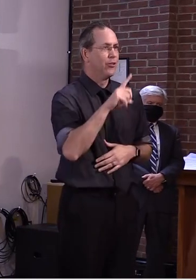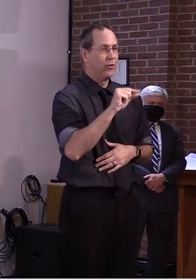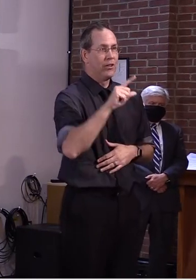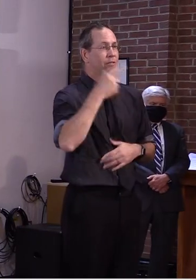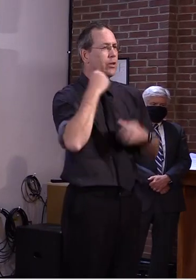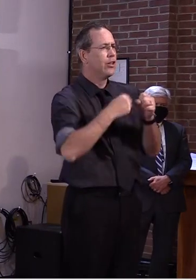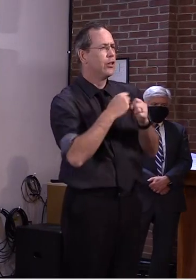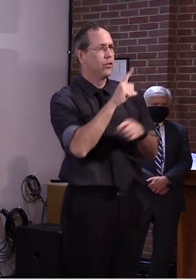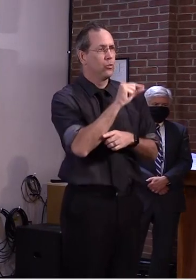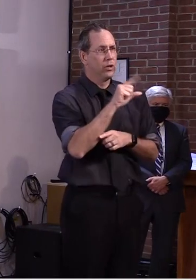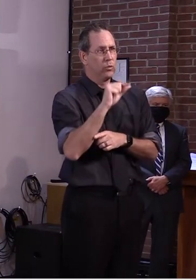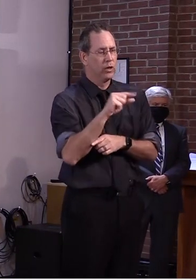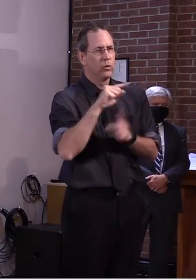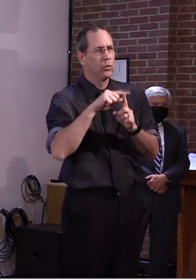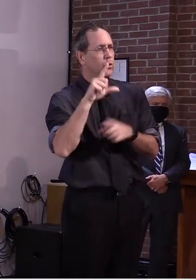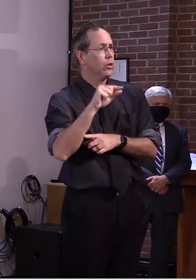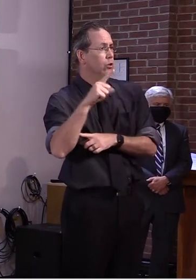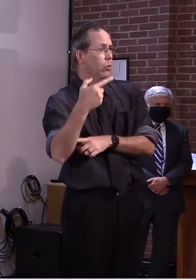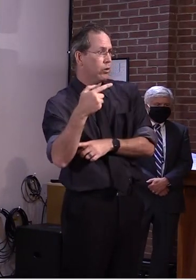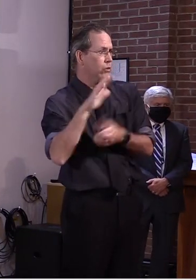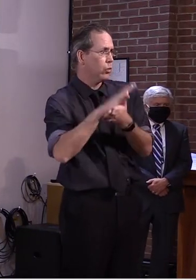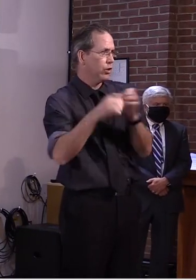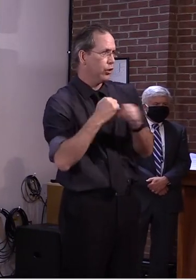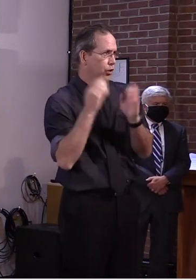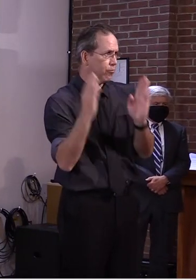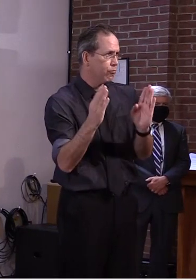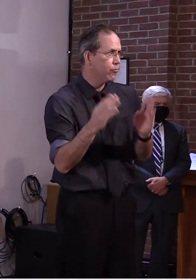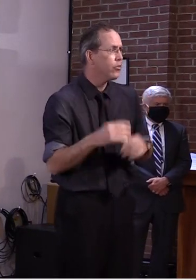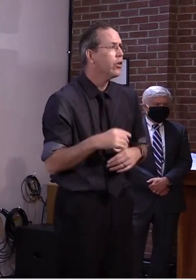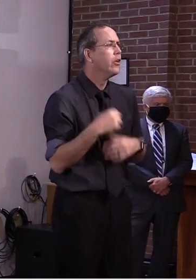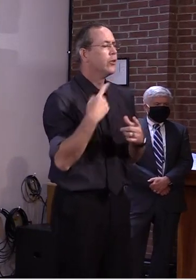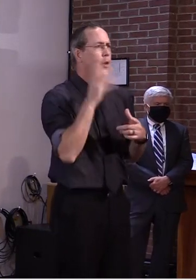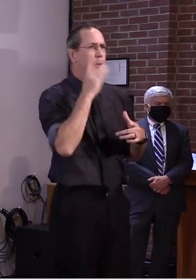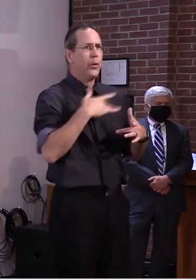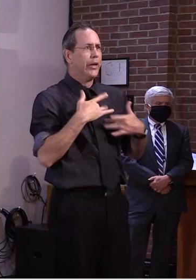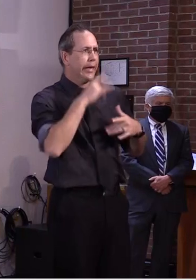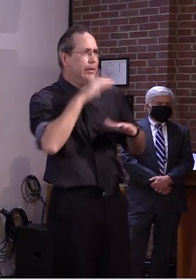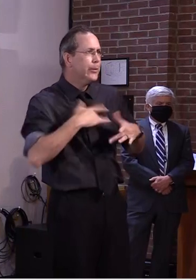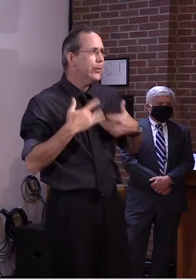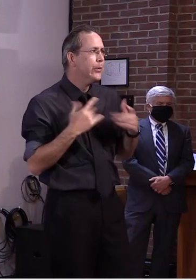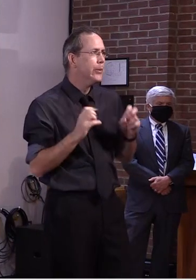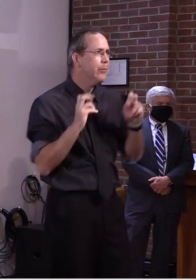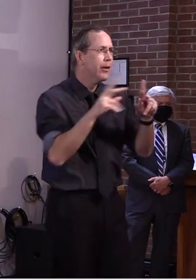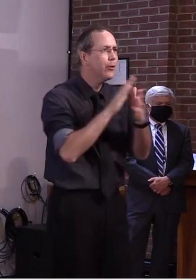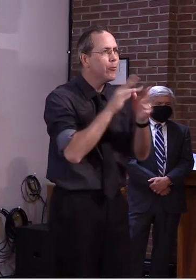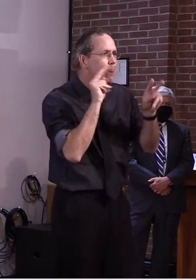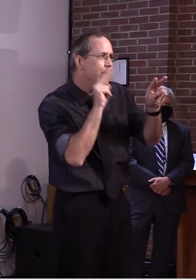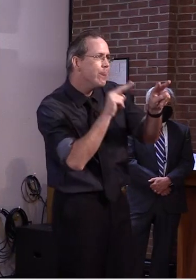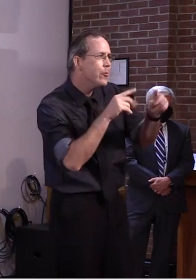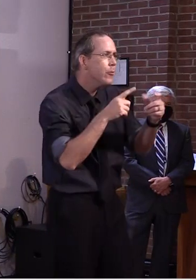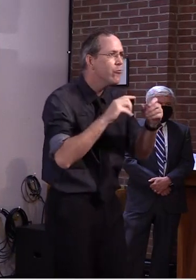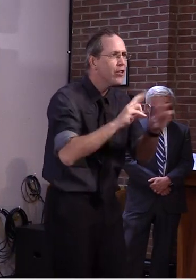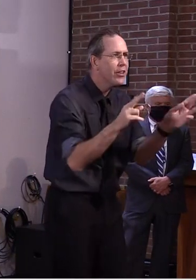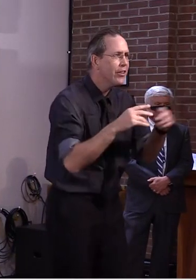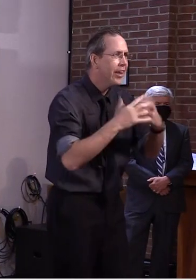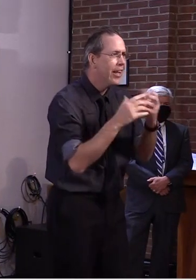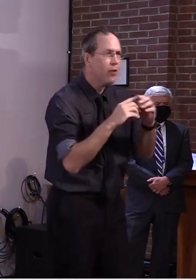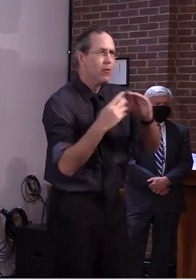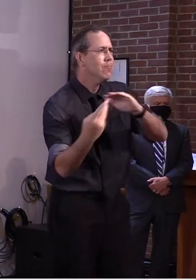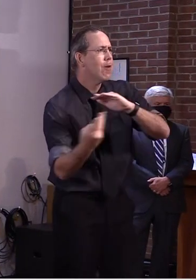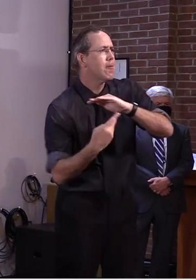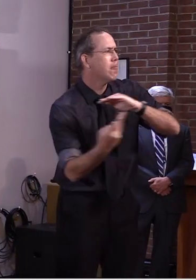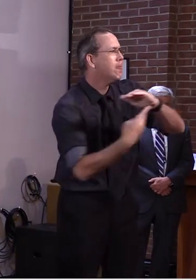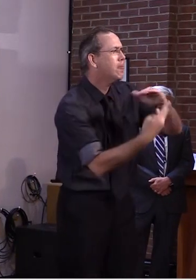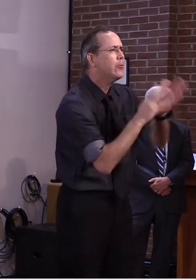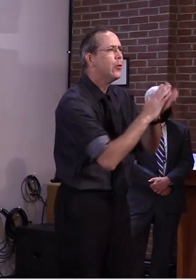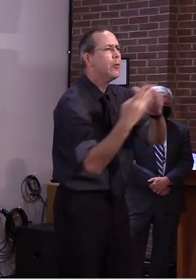day brings renewed optimism and excitement as we look forward to greeting our students and beginning the work of our schools, which is so central not